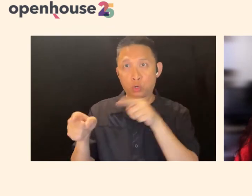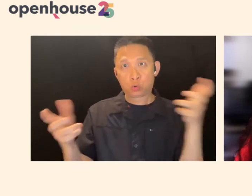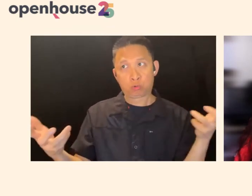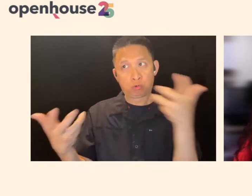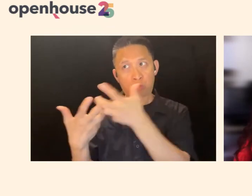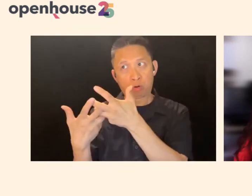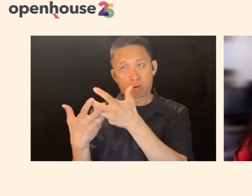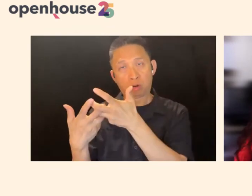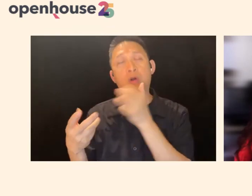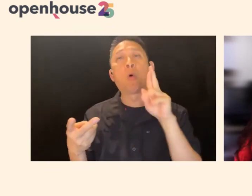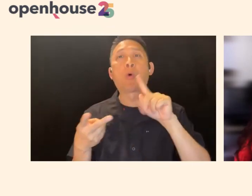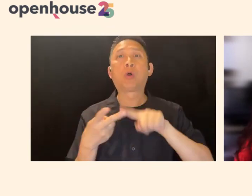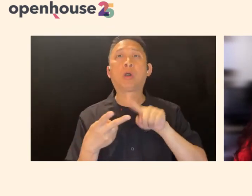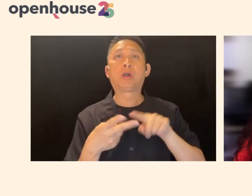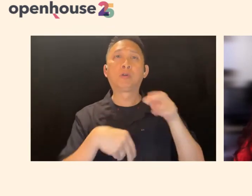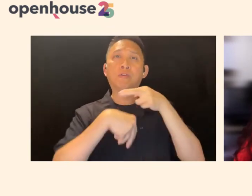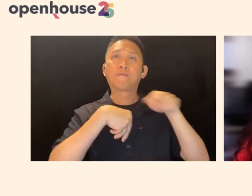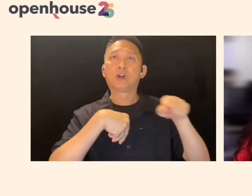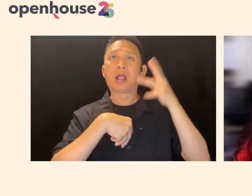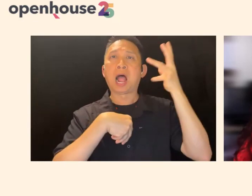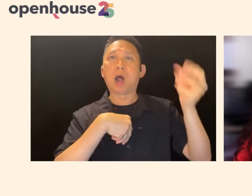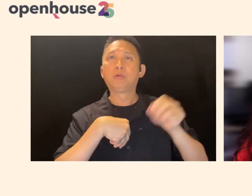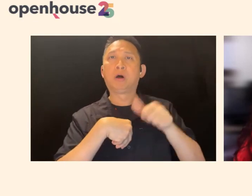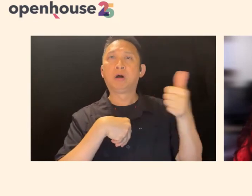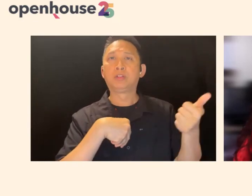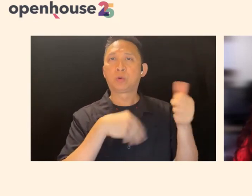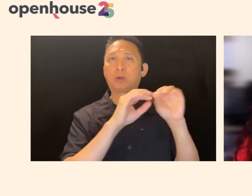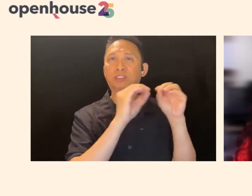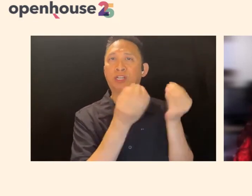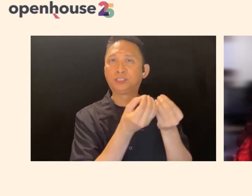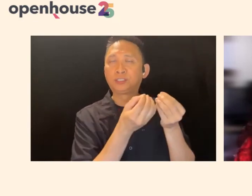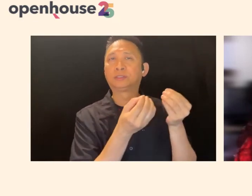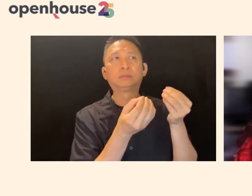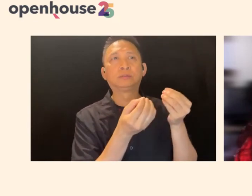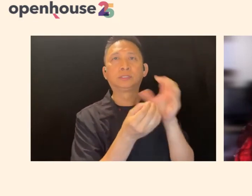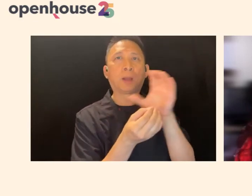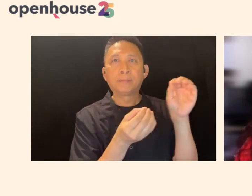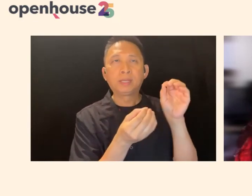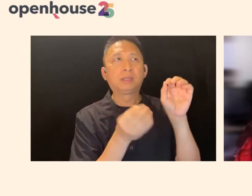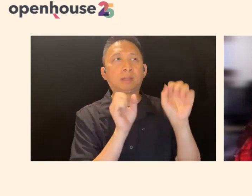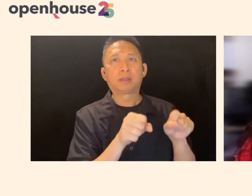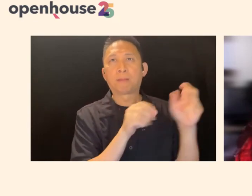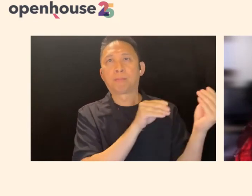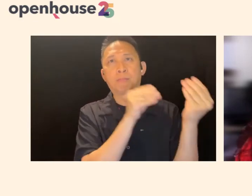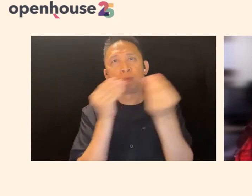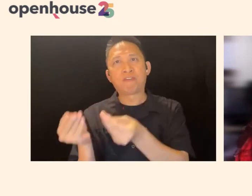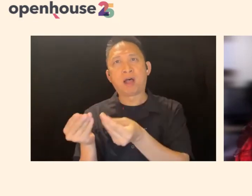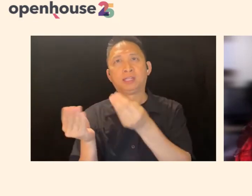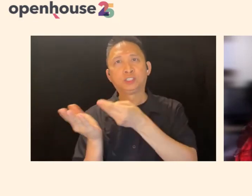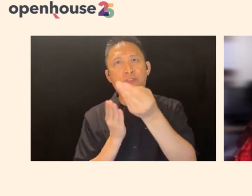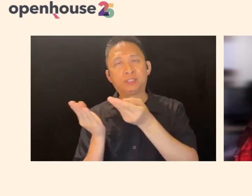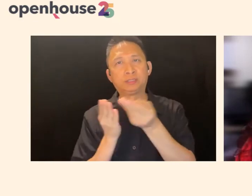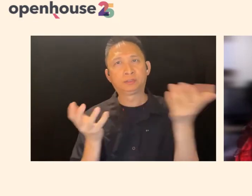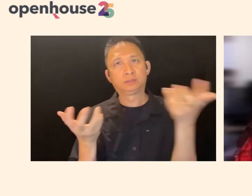that can provide you with those services. Um,